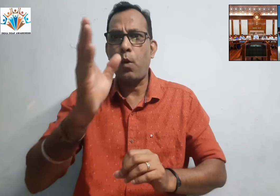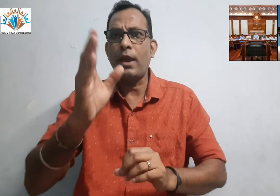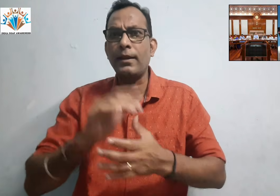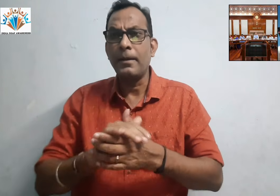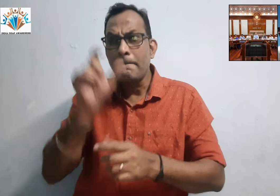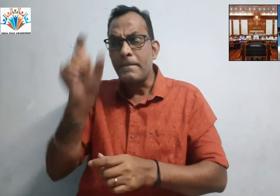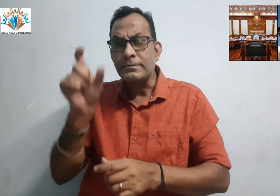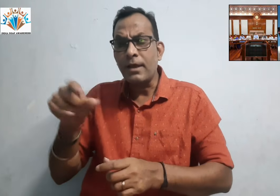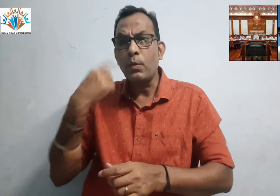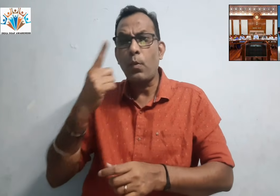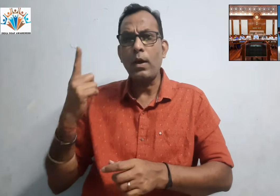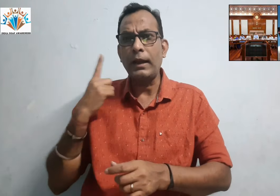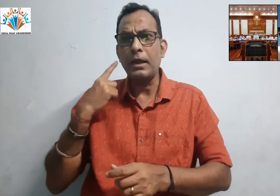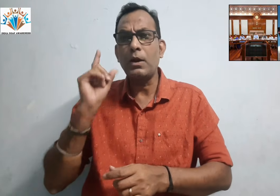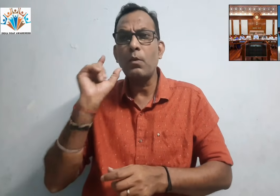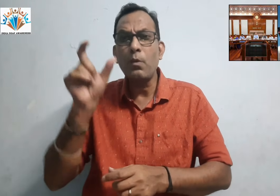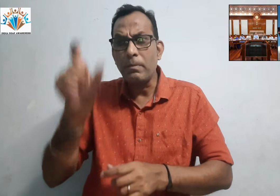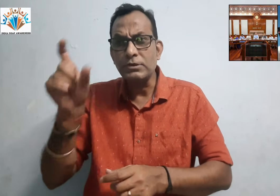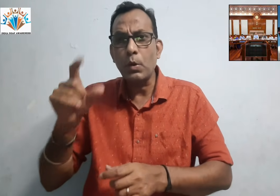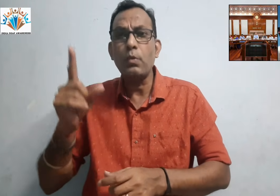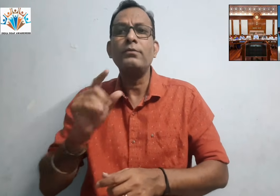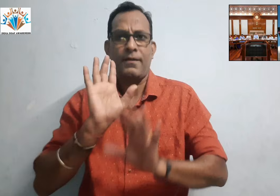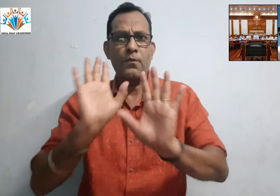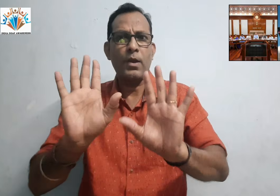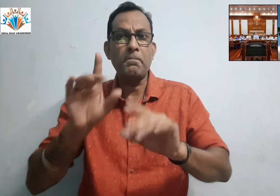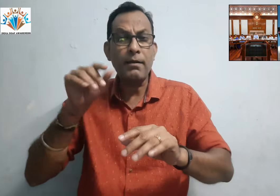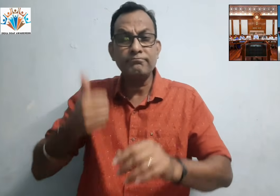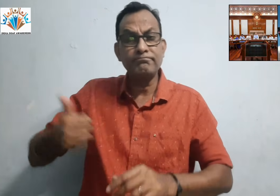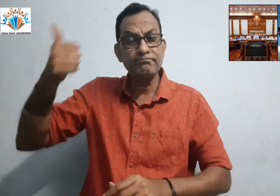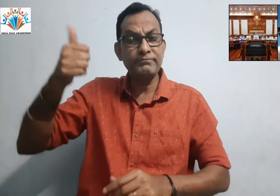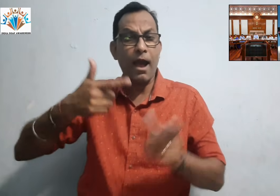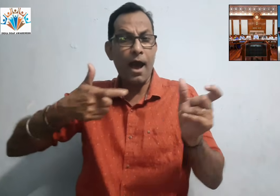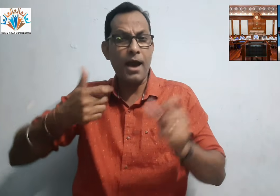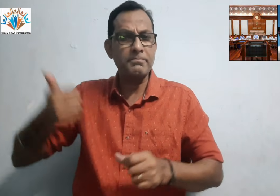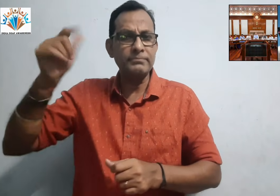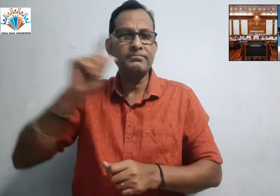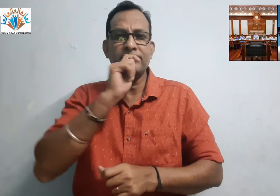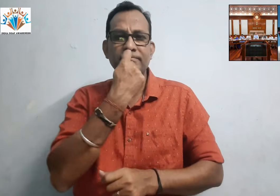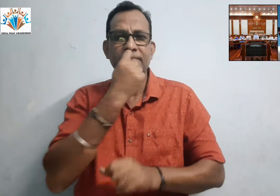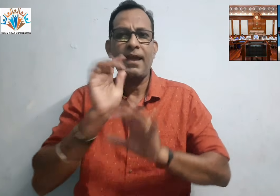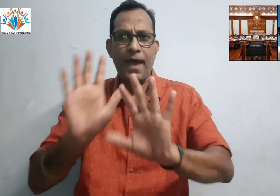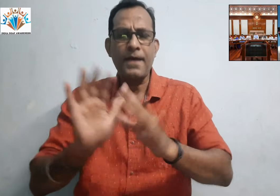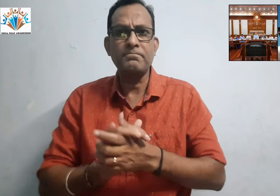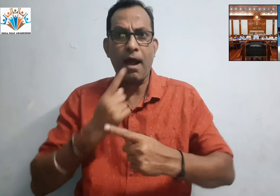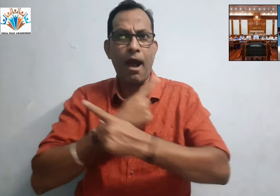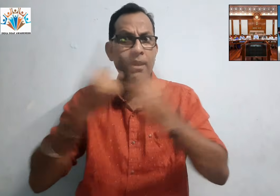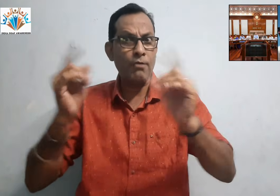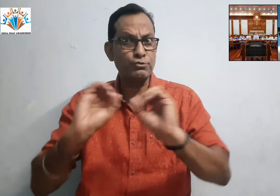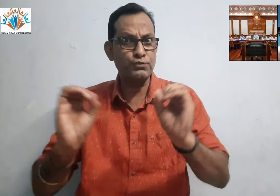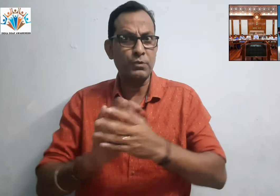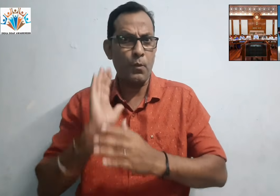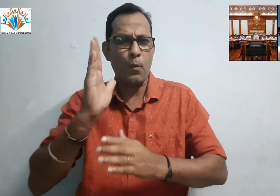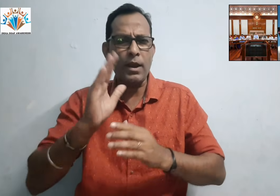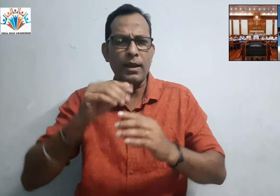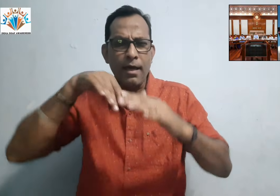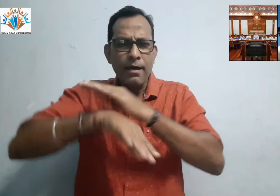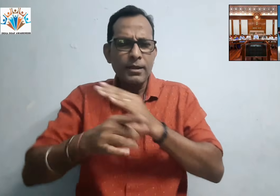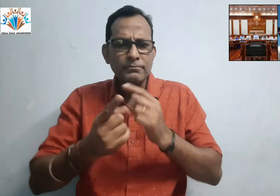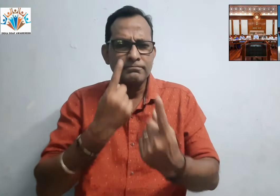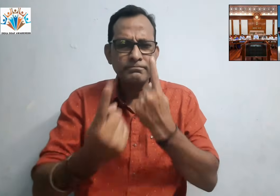Well, I think we well, but I have announced well.